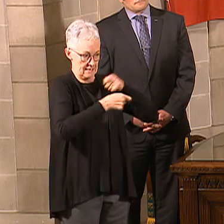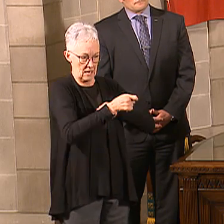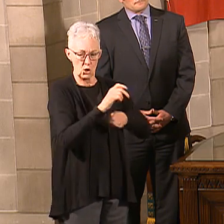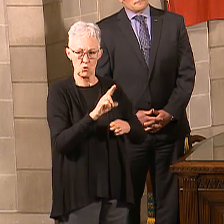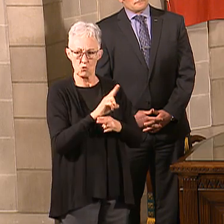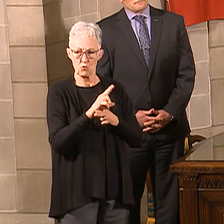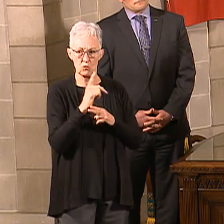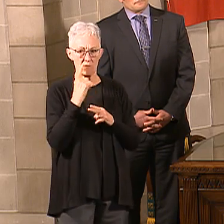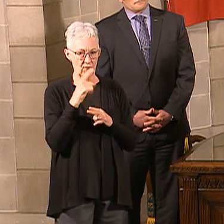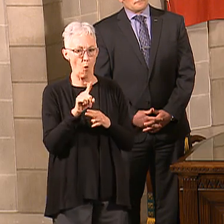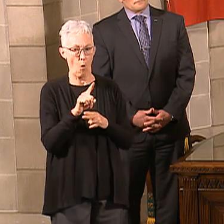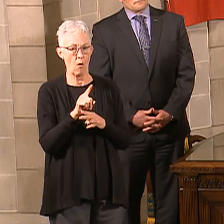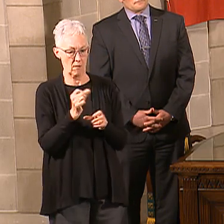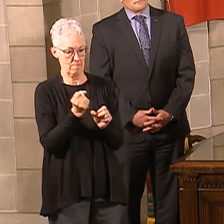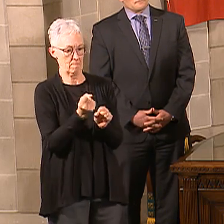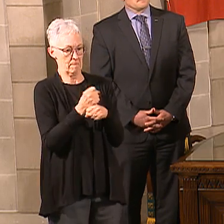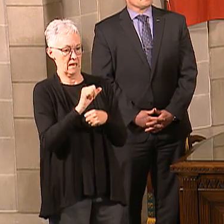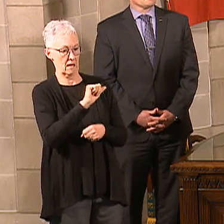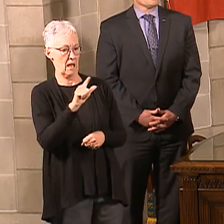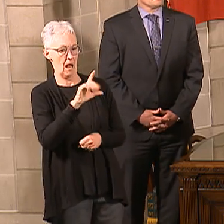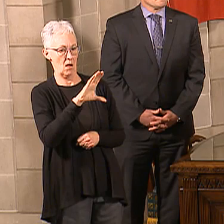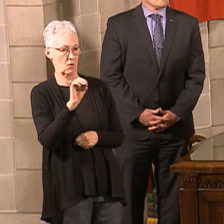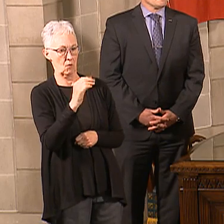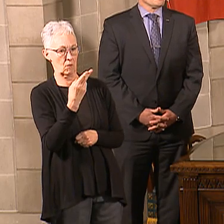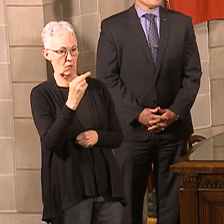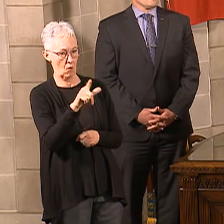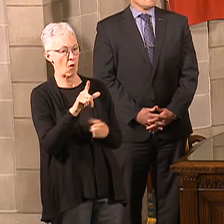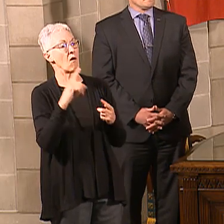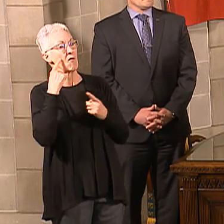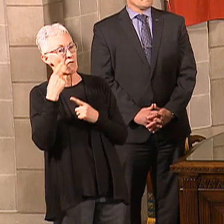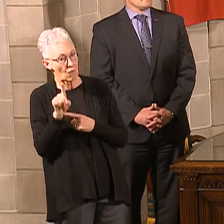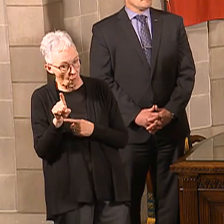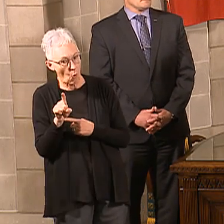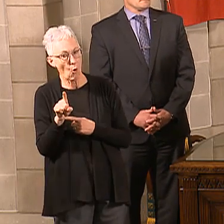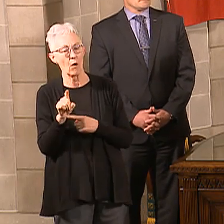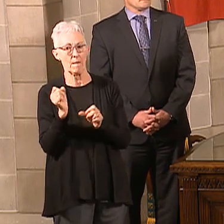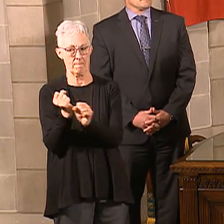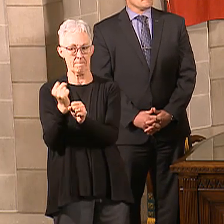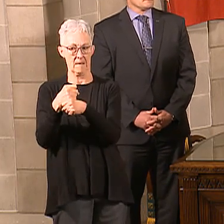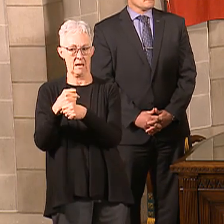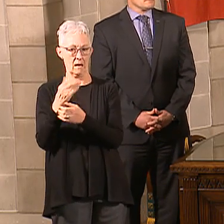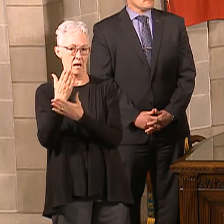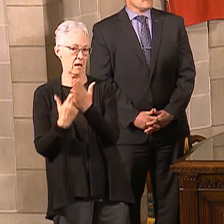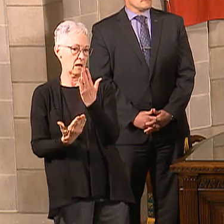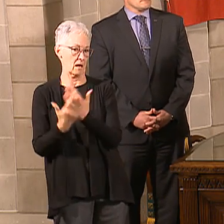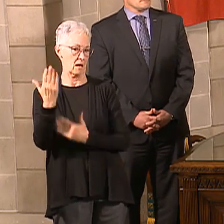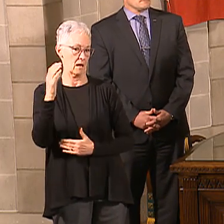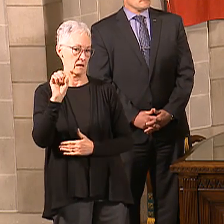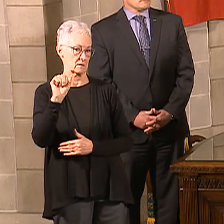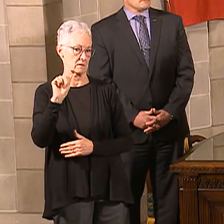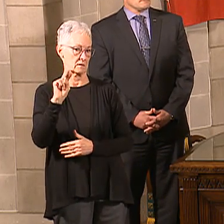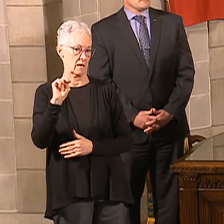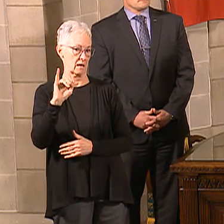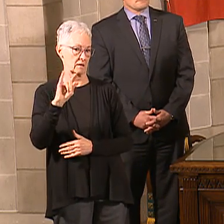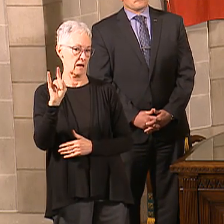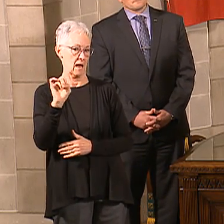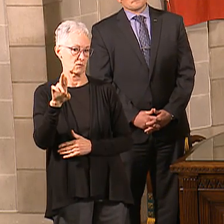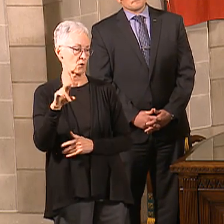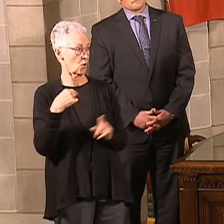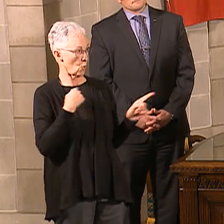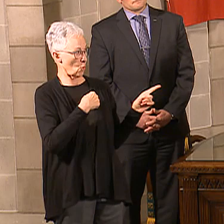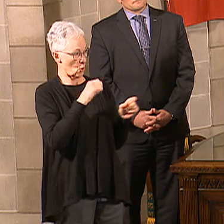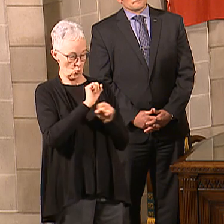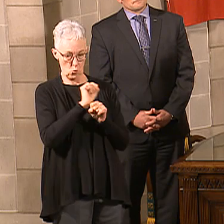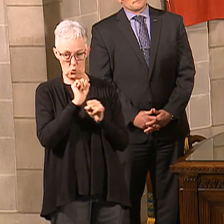announce that tomorrow we will be shipping in a public-private partnership with the Nebraska Department of Corrections. We will be shipping our